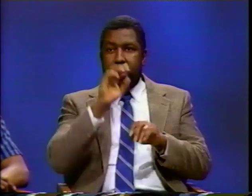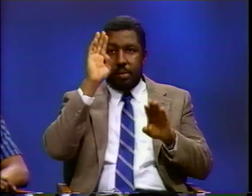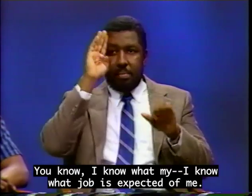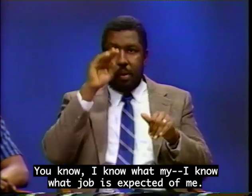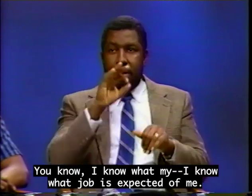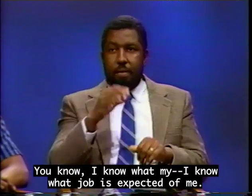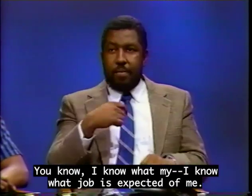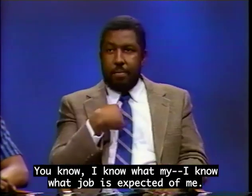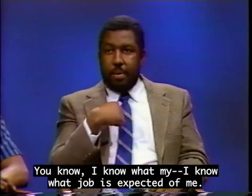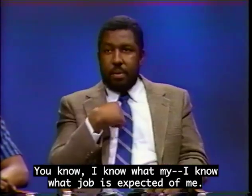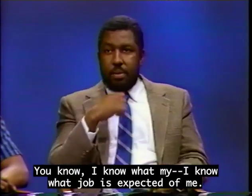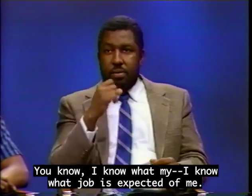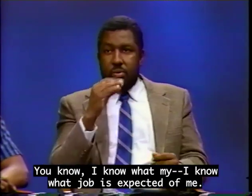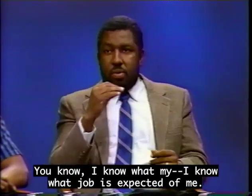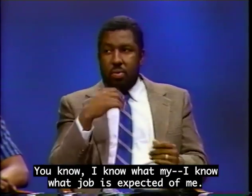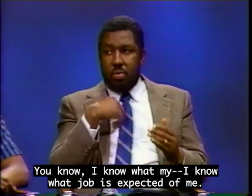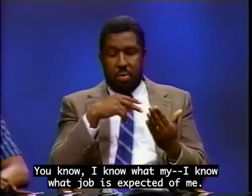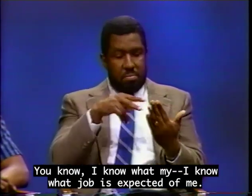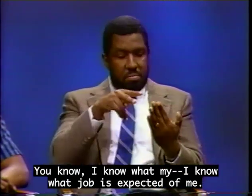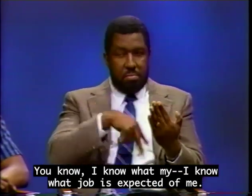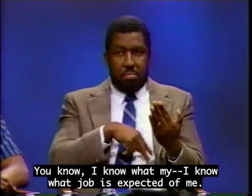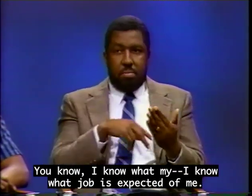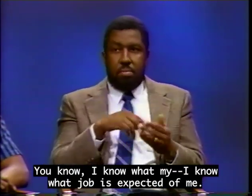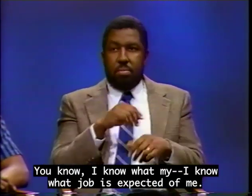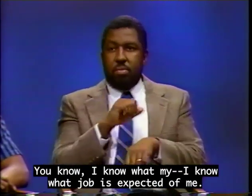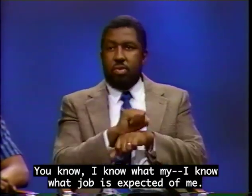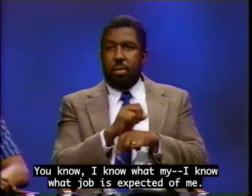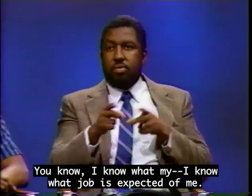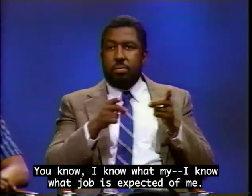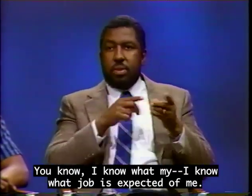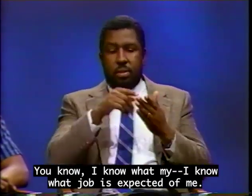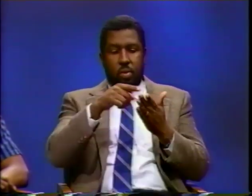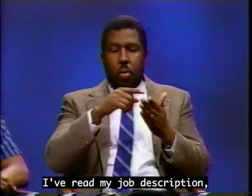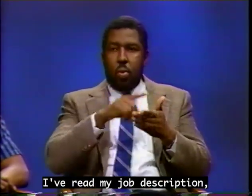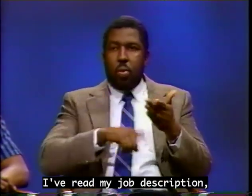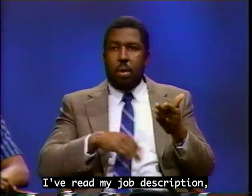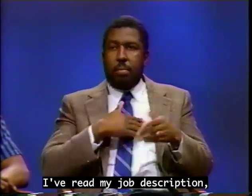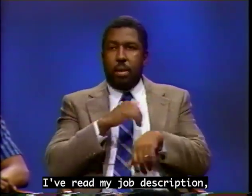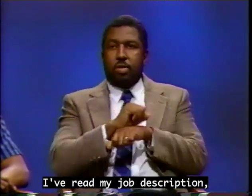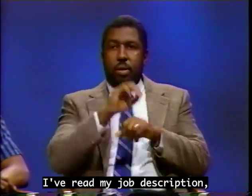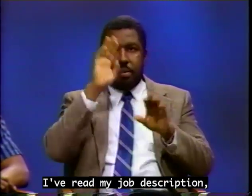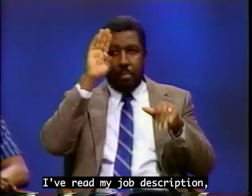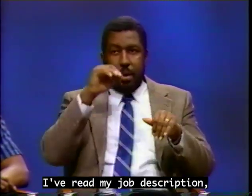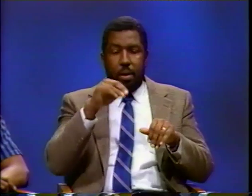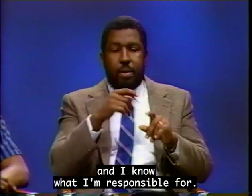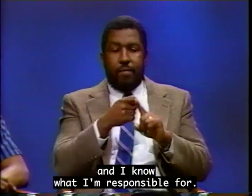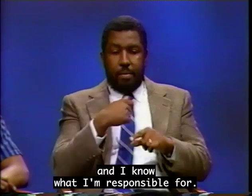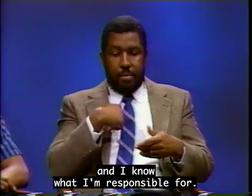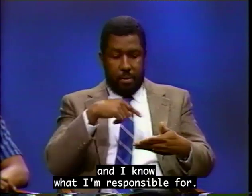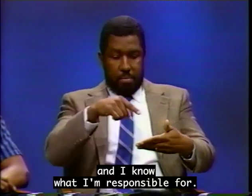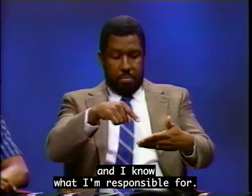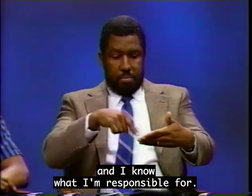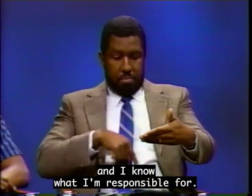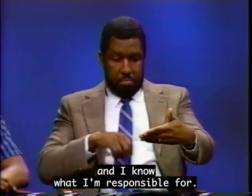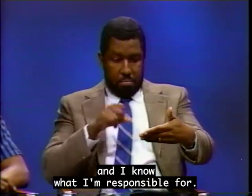You know, I know what job is expected of me. I've read my job description and I know what I'm responsible